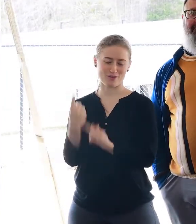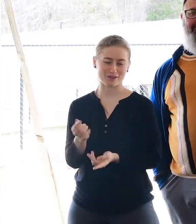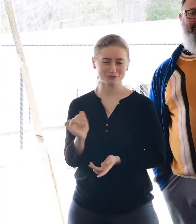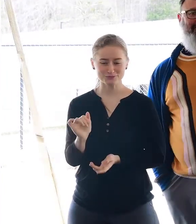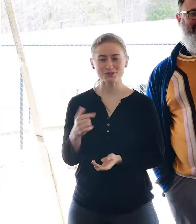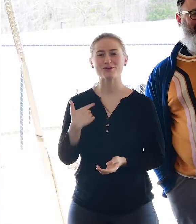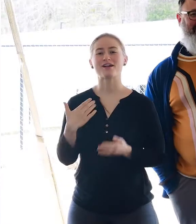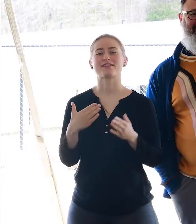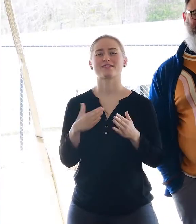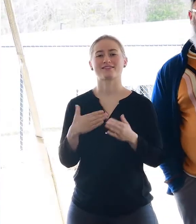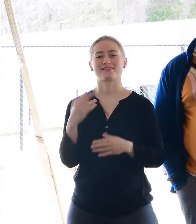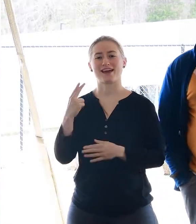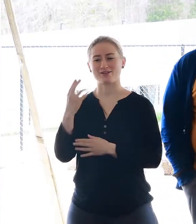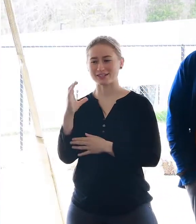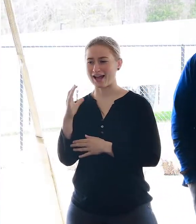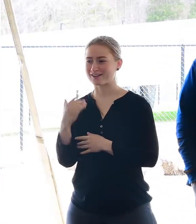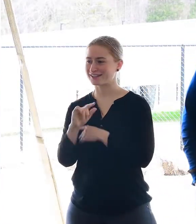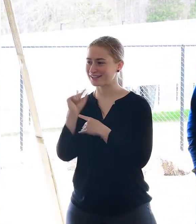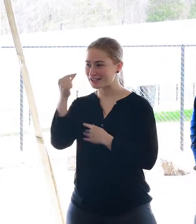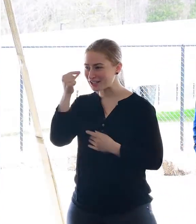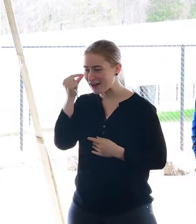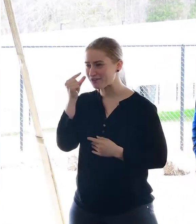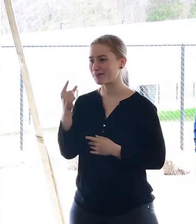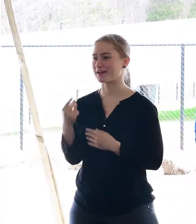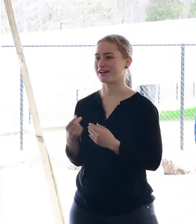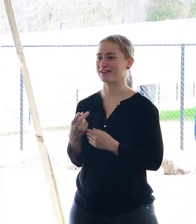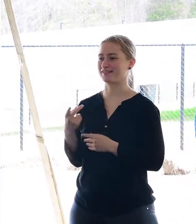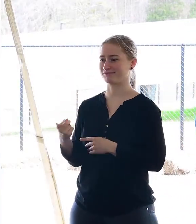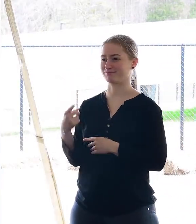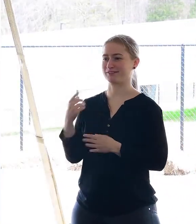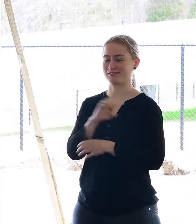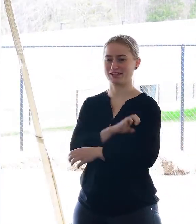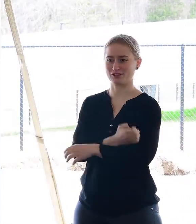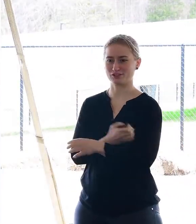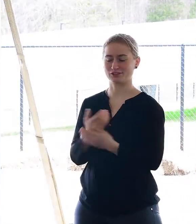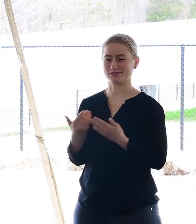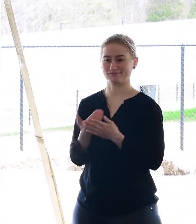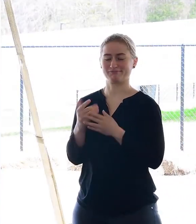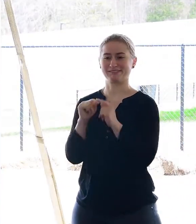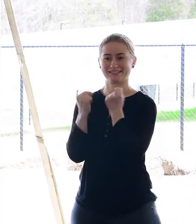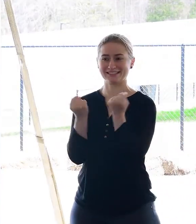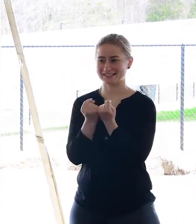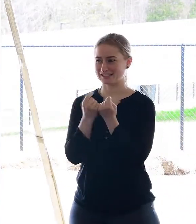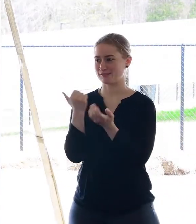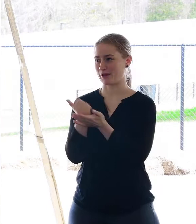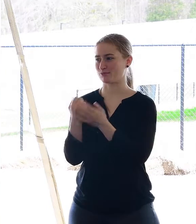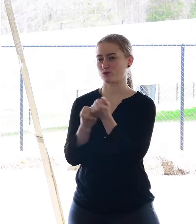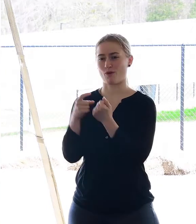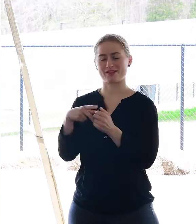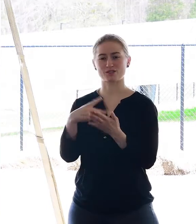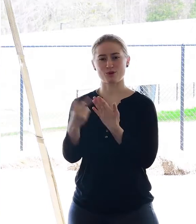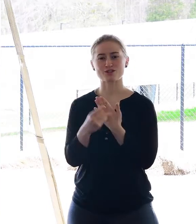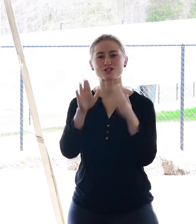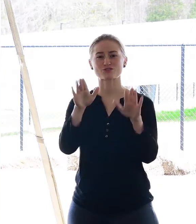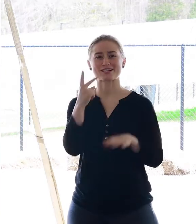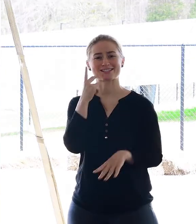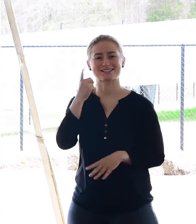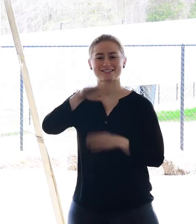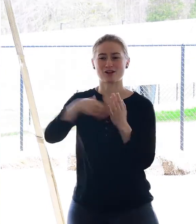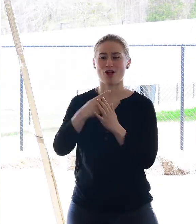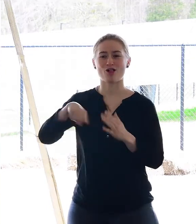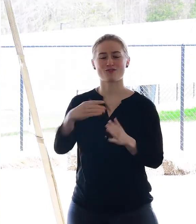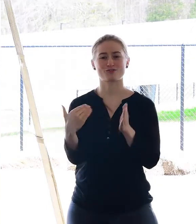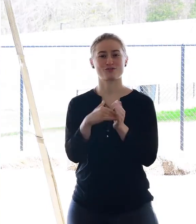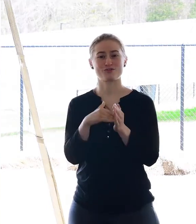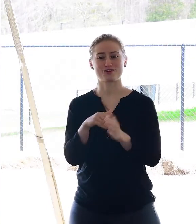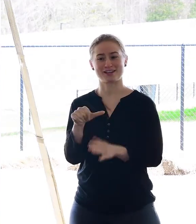Howard County government and the CI Renewables team for supporting this project and putting it in, actually. It's great to see all of you again, another part of